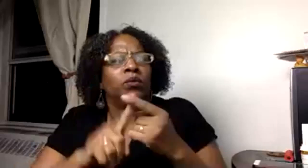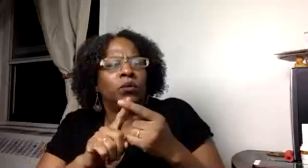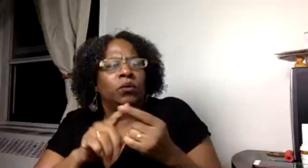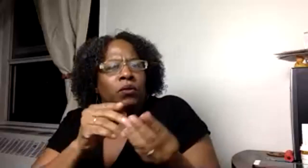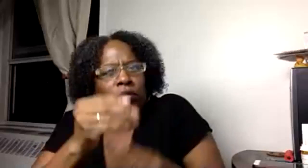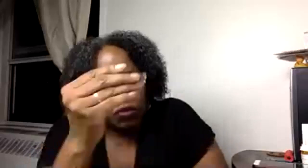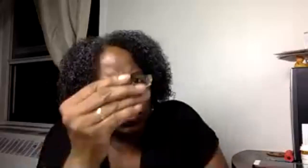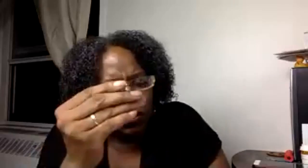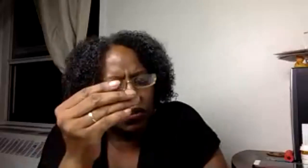different